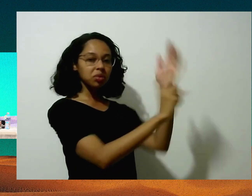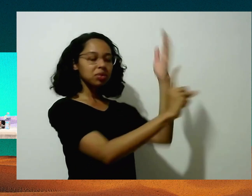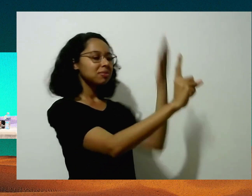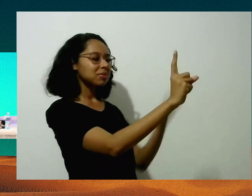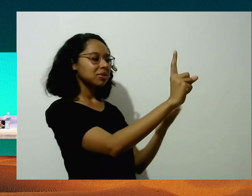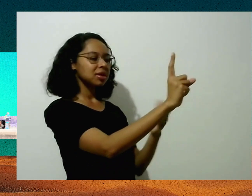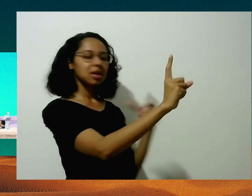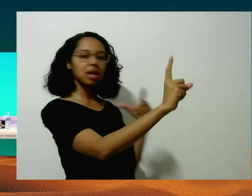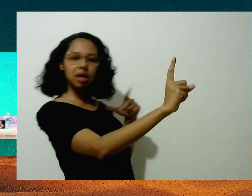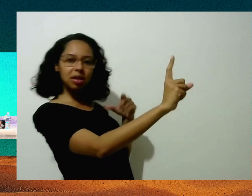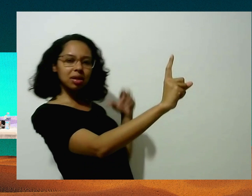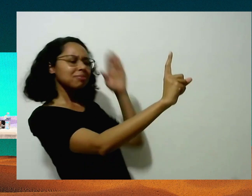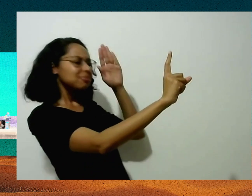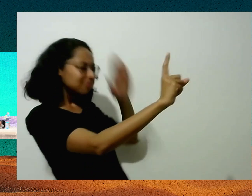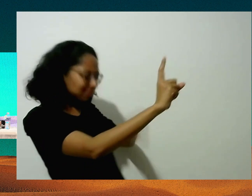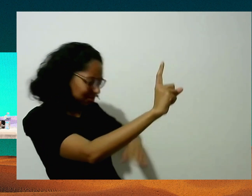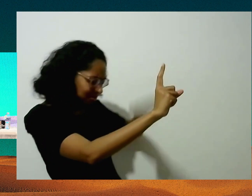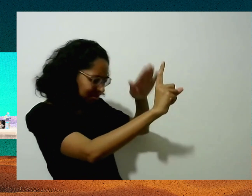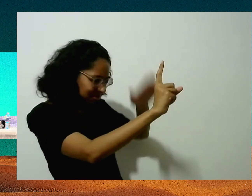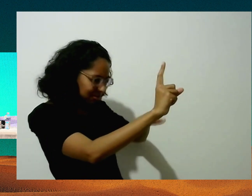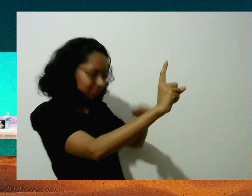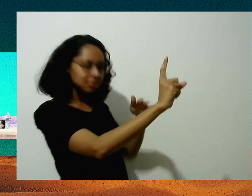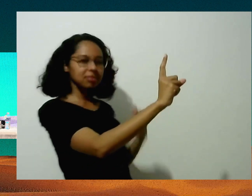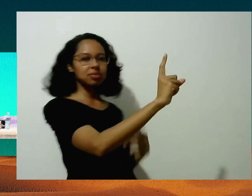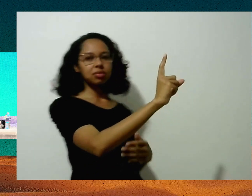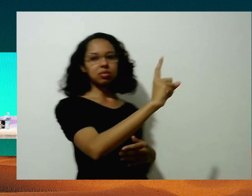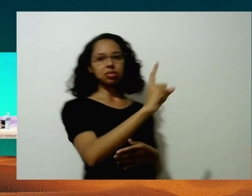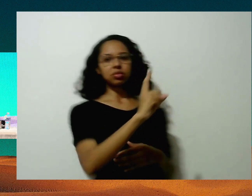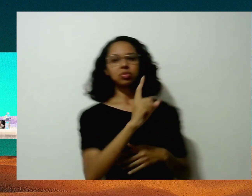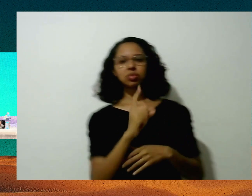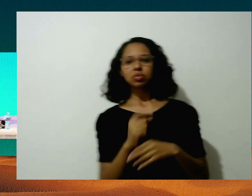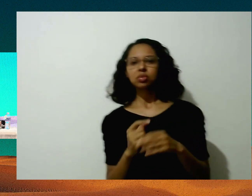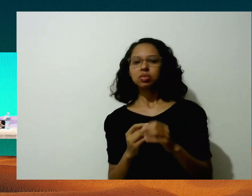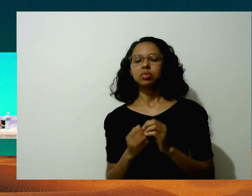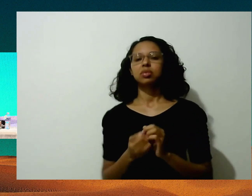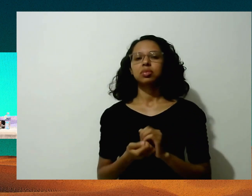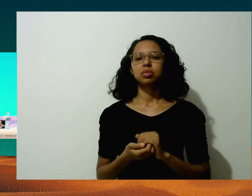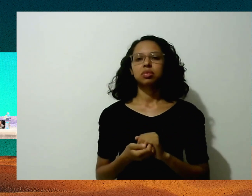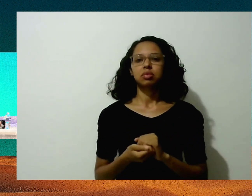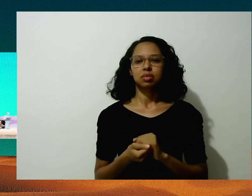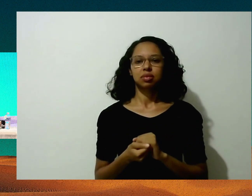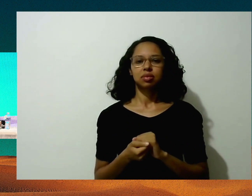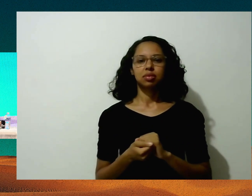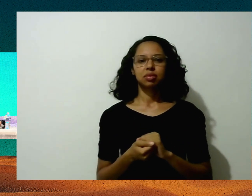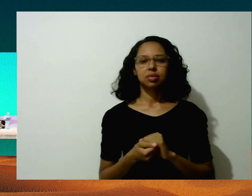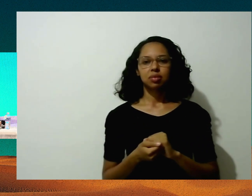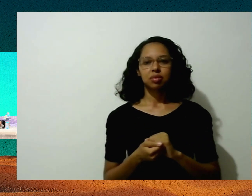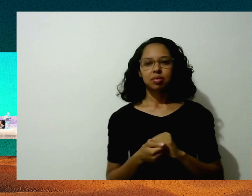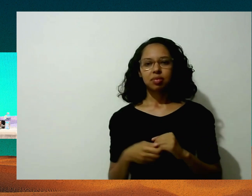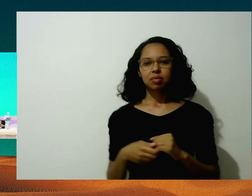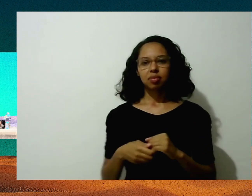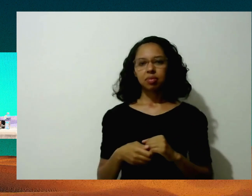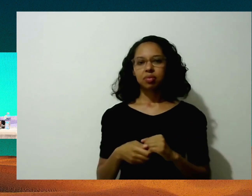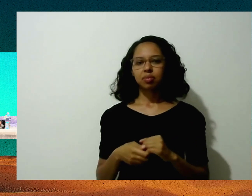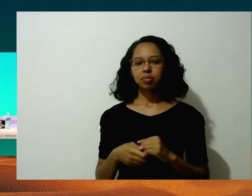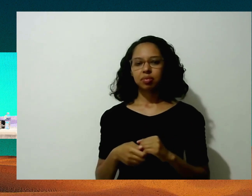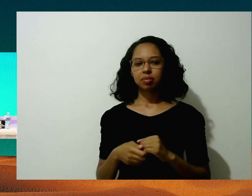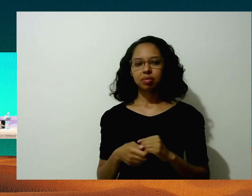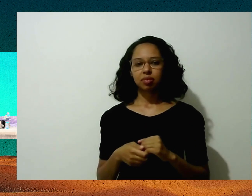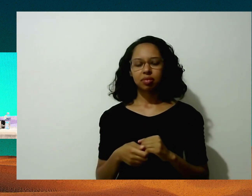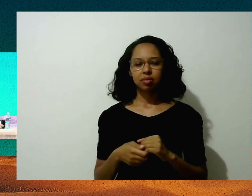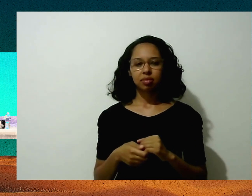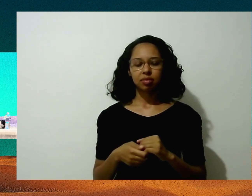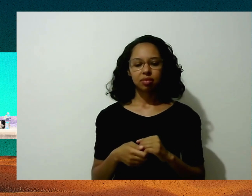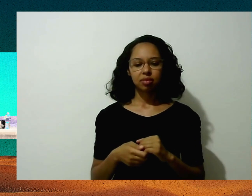É ou não é? Isn't it right? Ainda quanto aos anjos, diz aquele que a seus anjos faz ventos e a seus ministros labareda